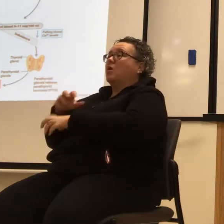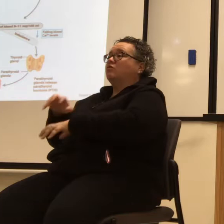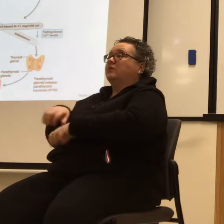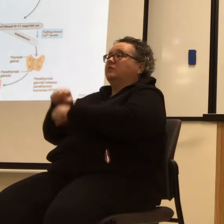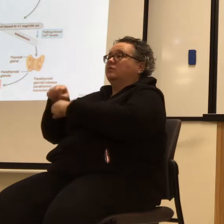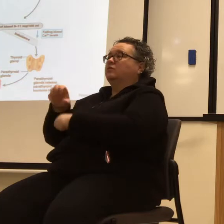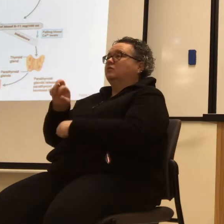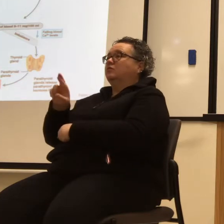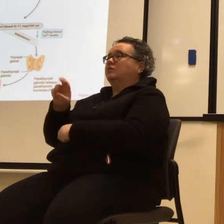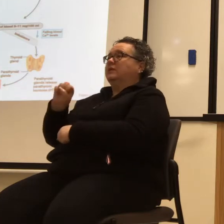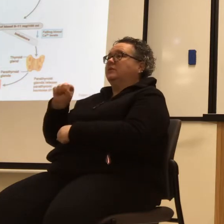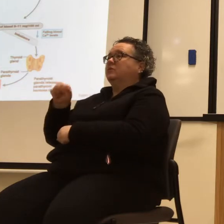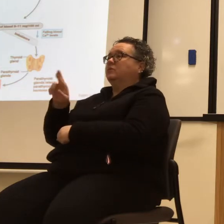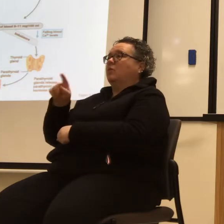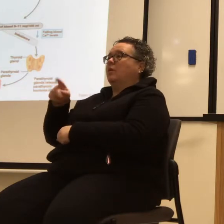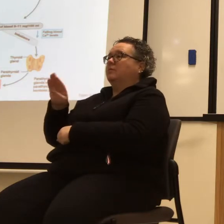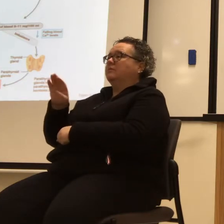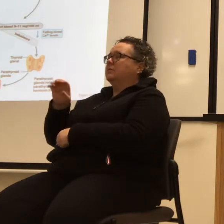writing.